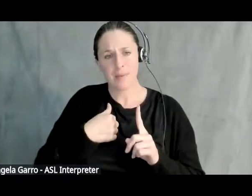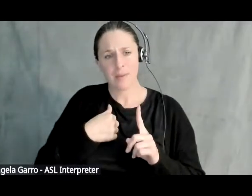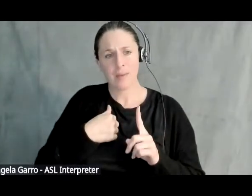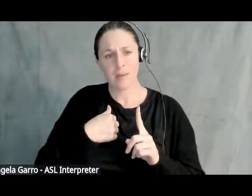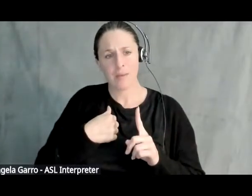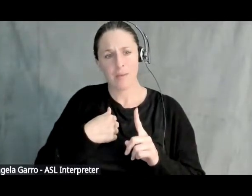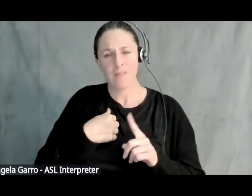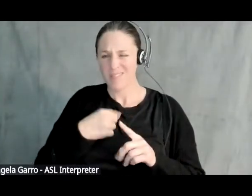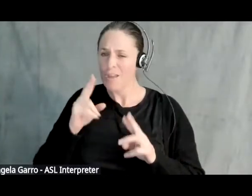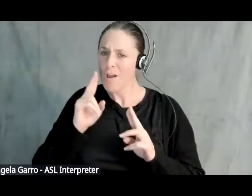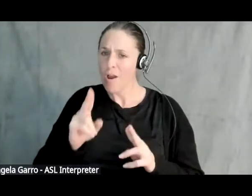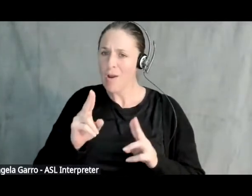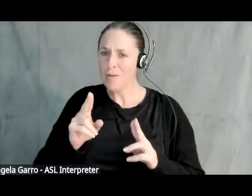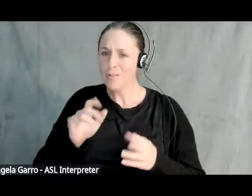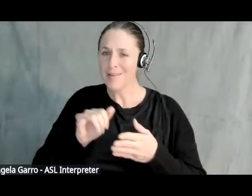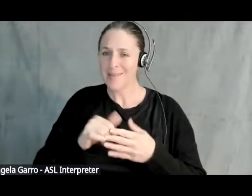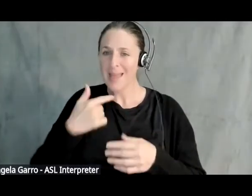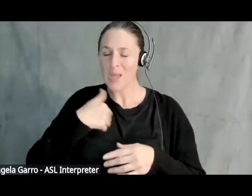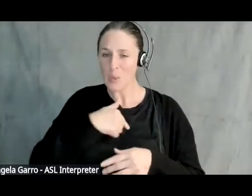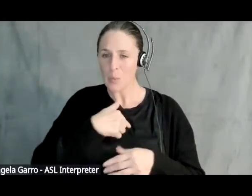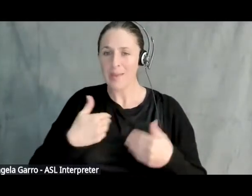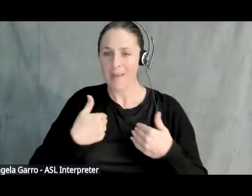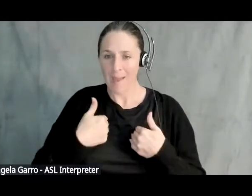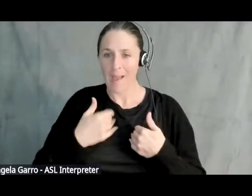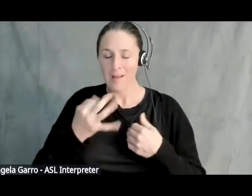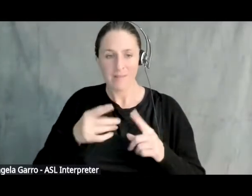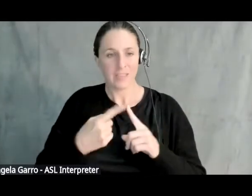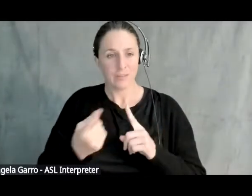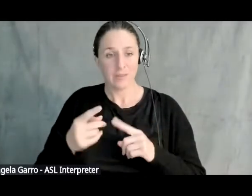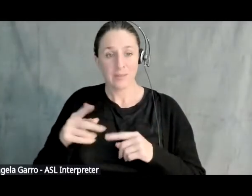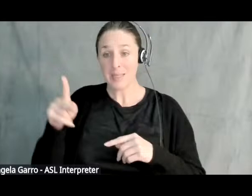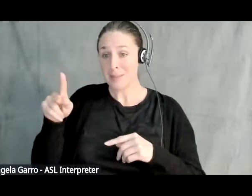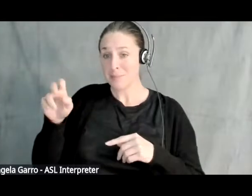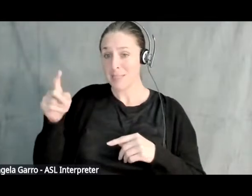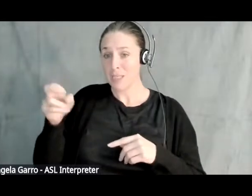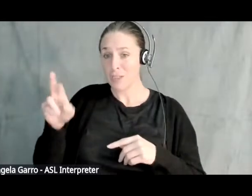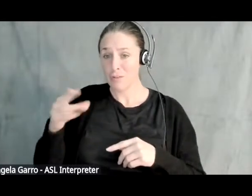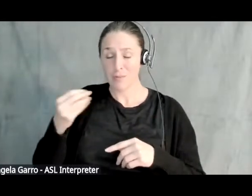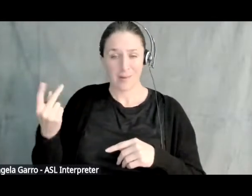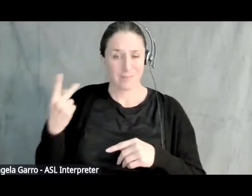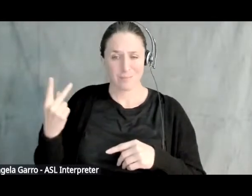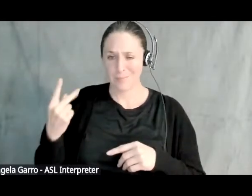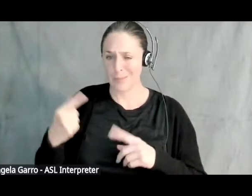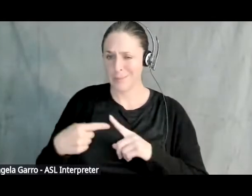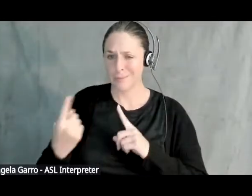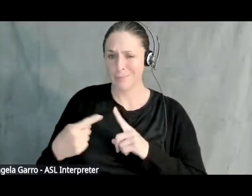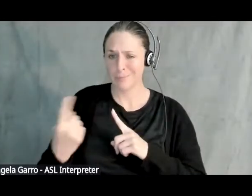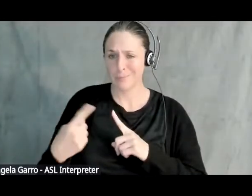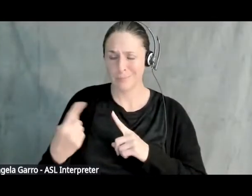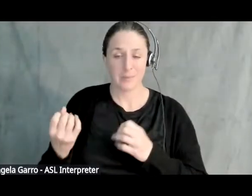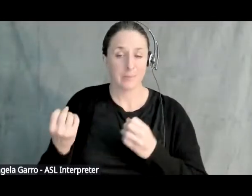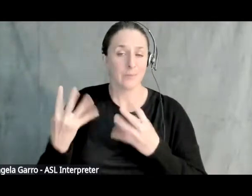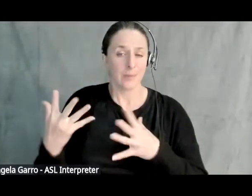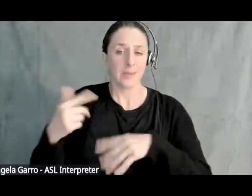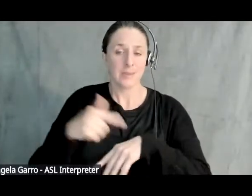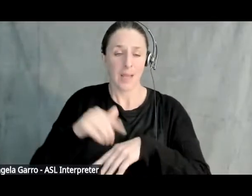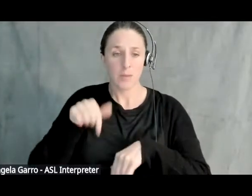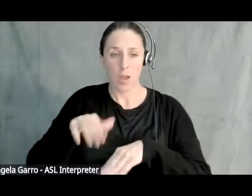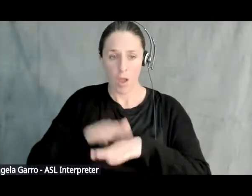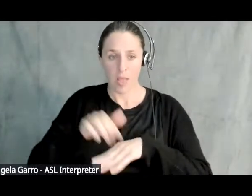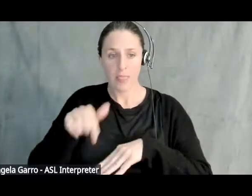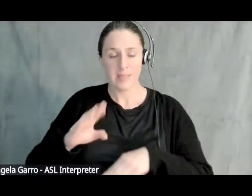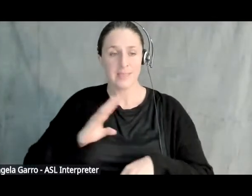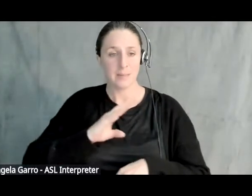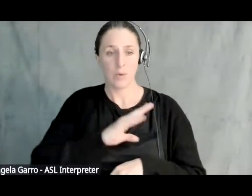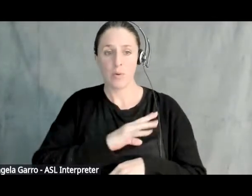the honor that we had of disagreeing. I mean, Peter and I disagreed so many times on different things on this board.